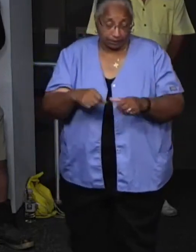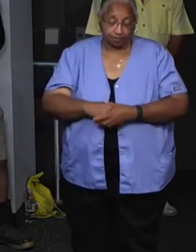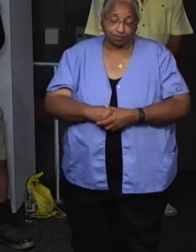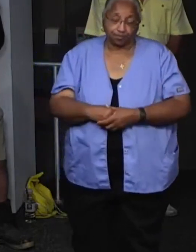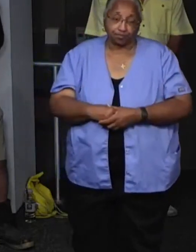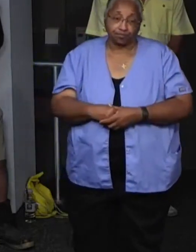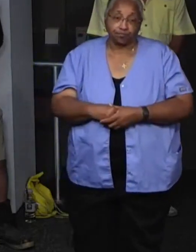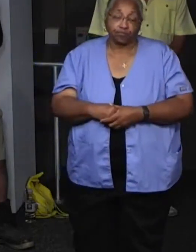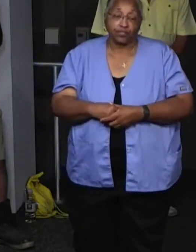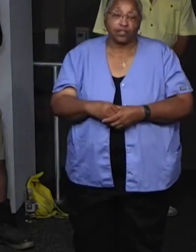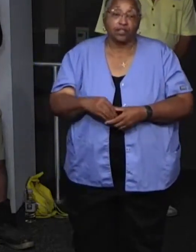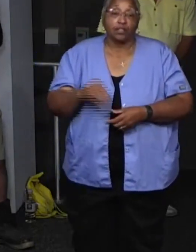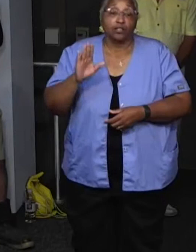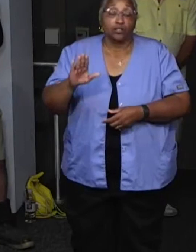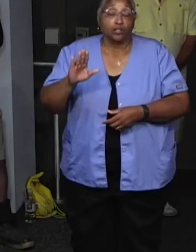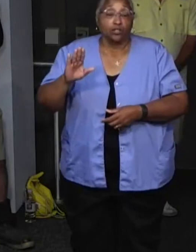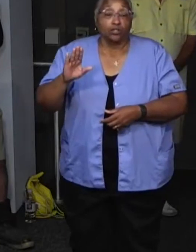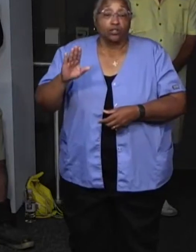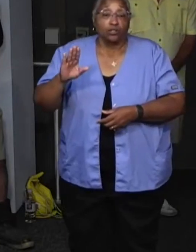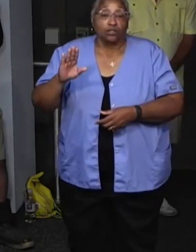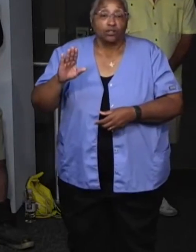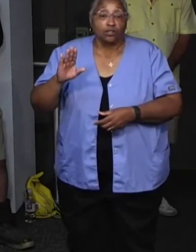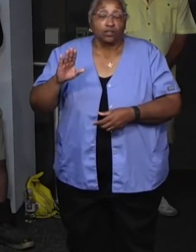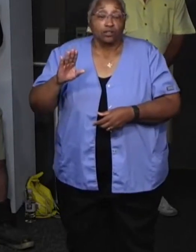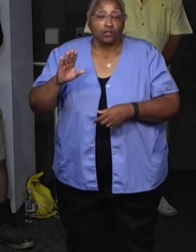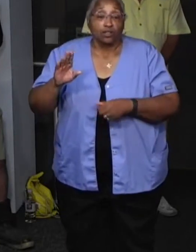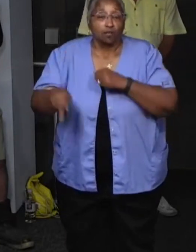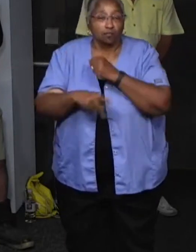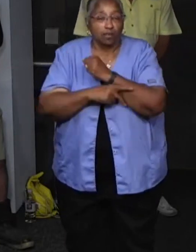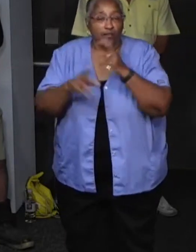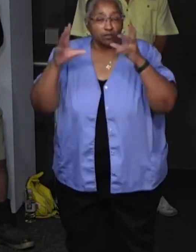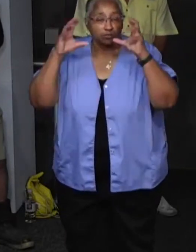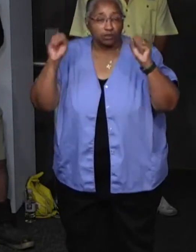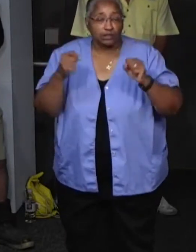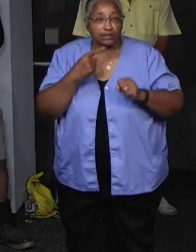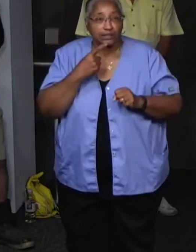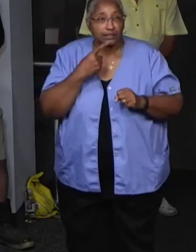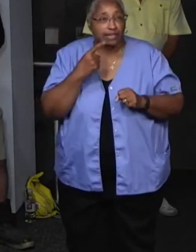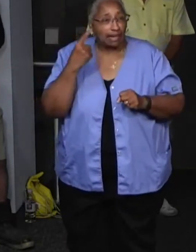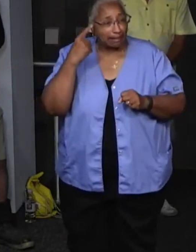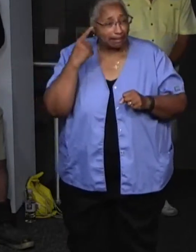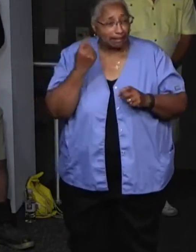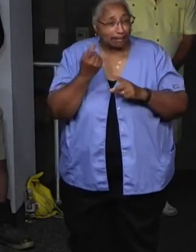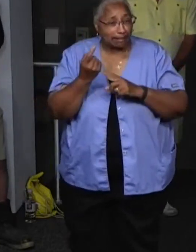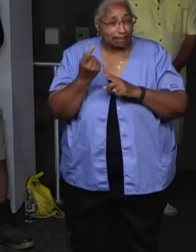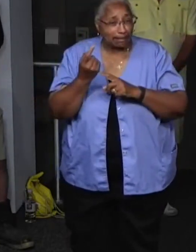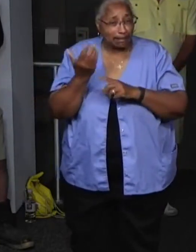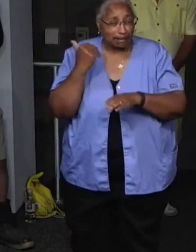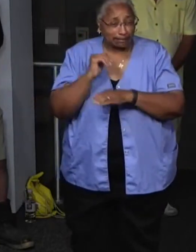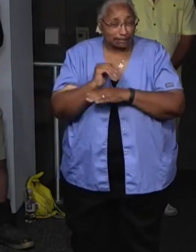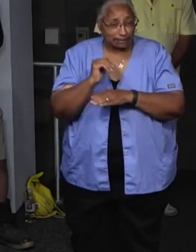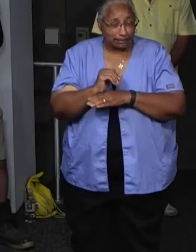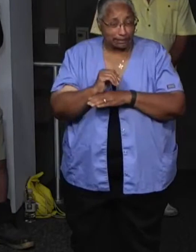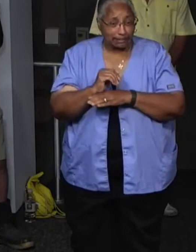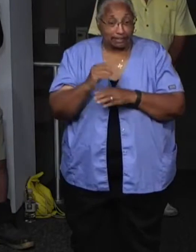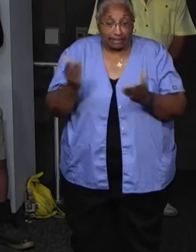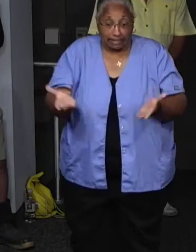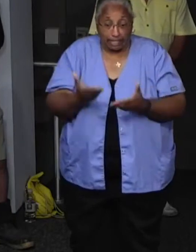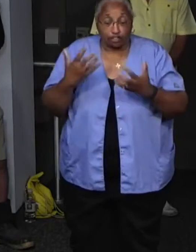The parish president mentioned this. So last night, I don't remember exactly what time it was, 8 o'clock I guess it was, the generator failed